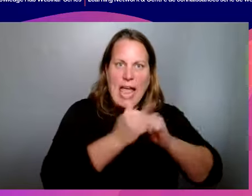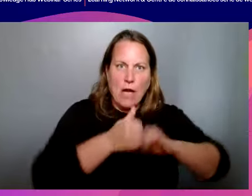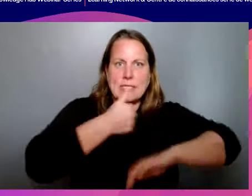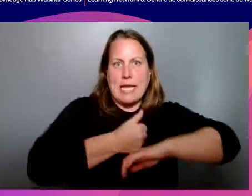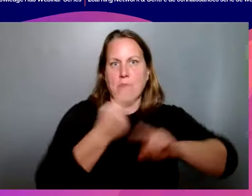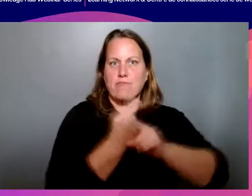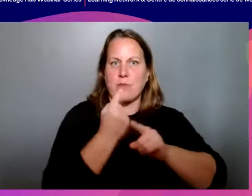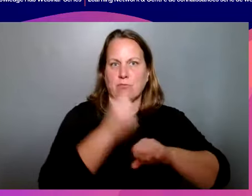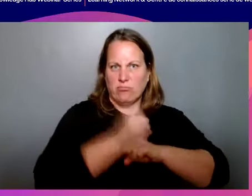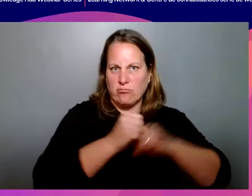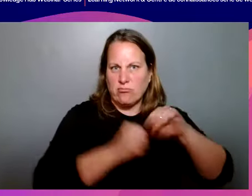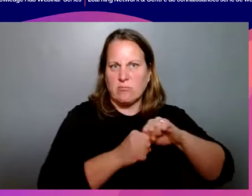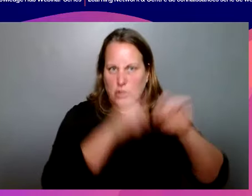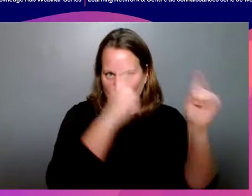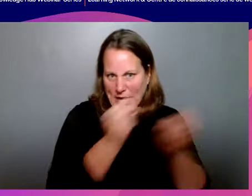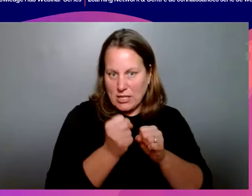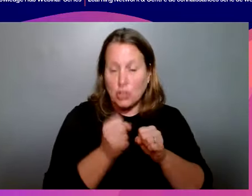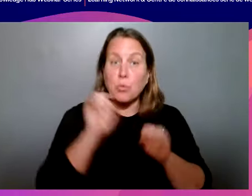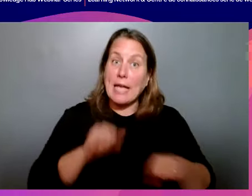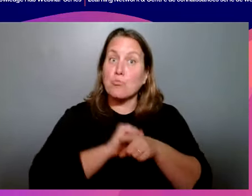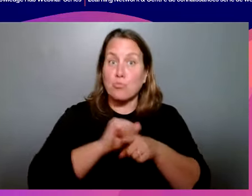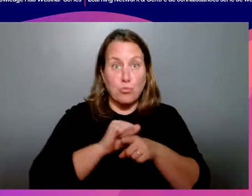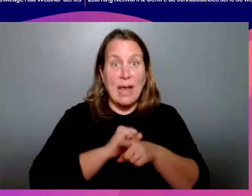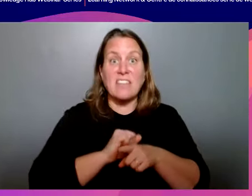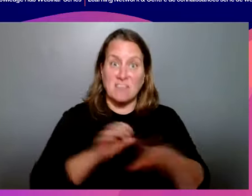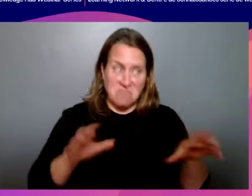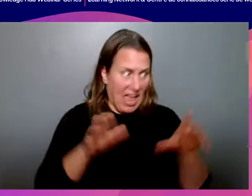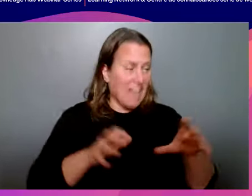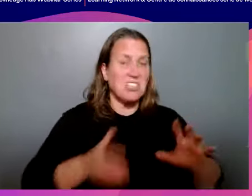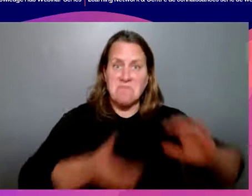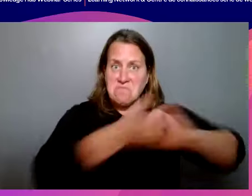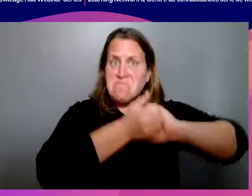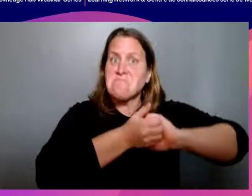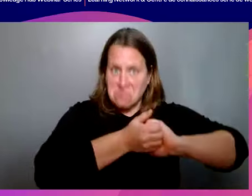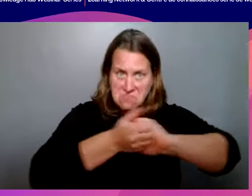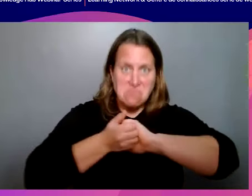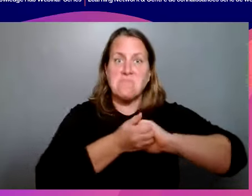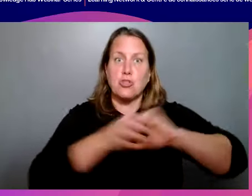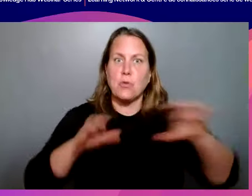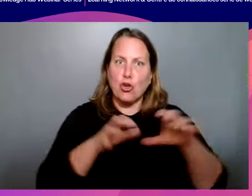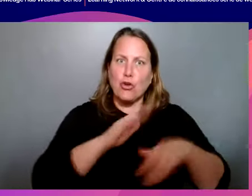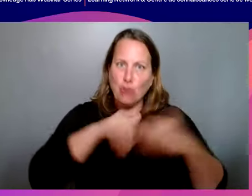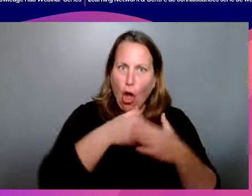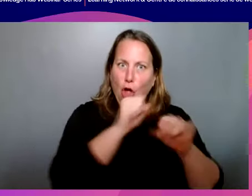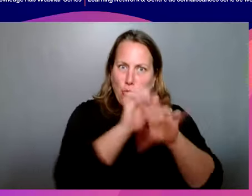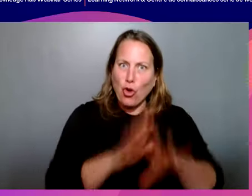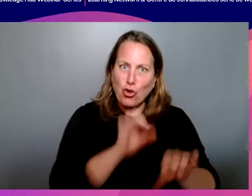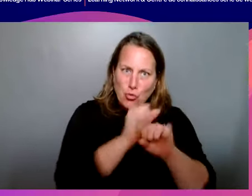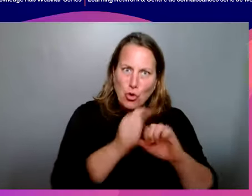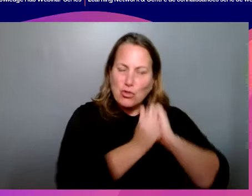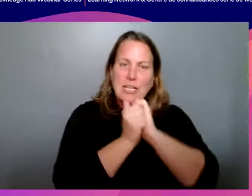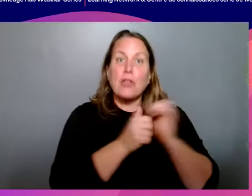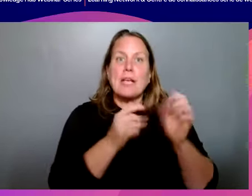We can practice active allyship by encouraging all employees or coworkers, and especially allies, to speak up